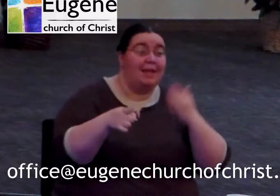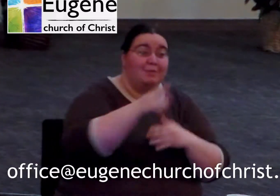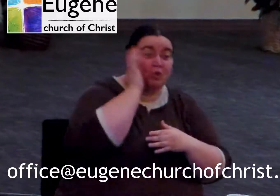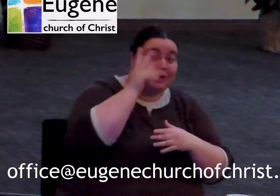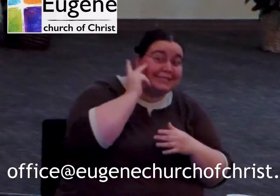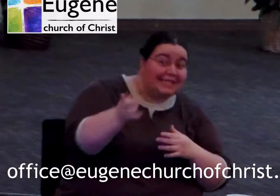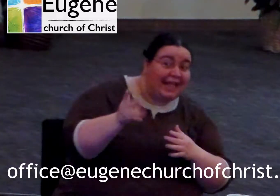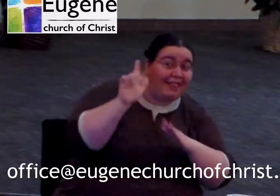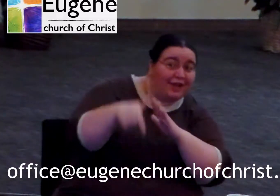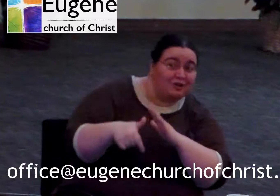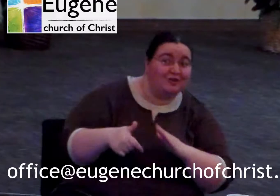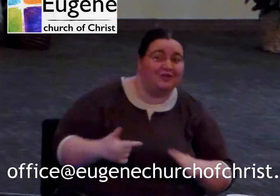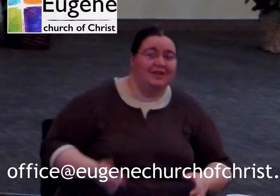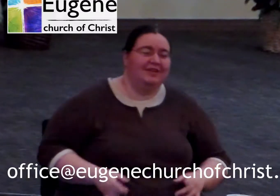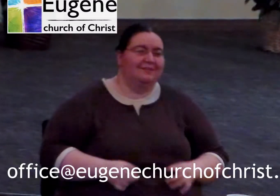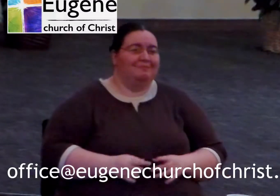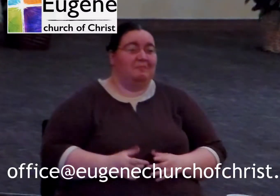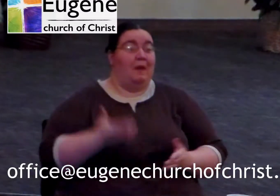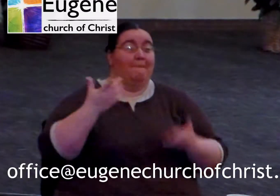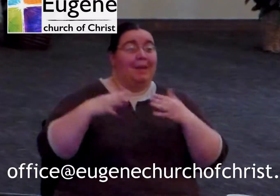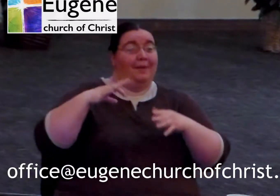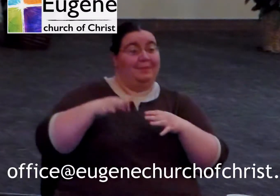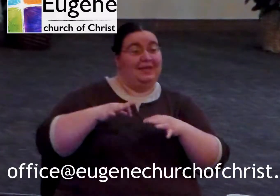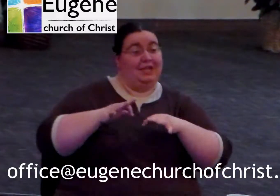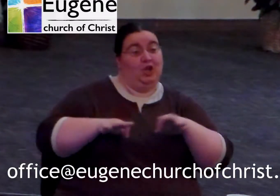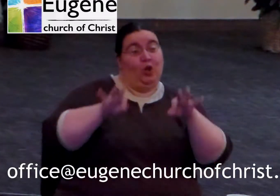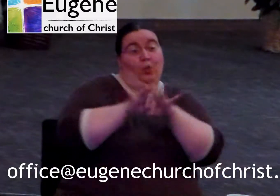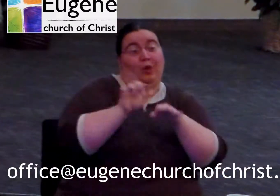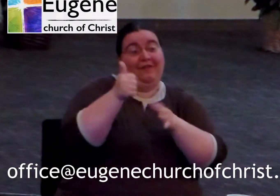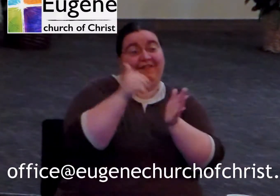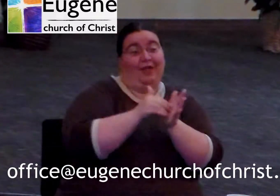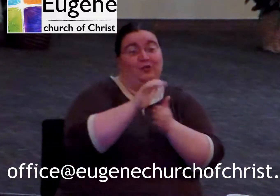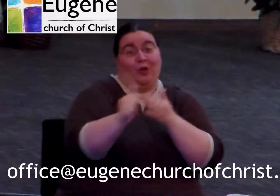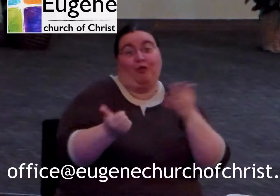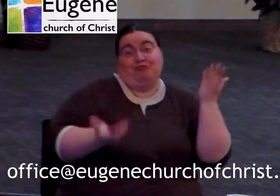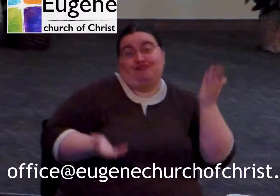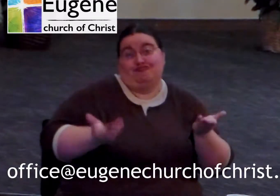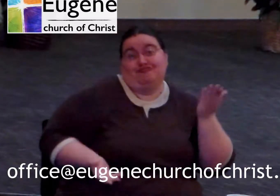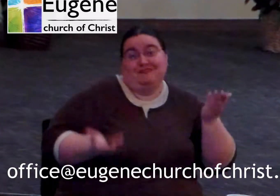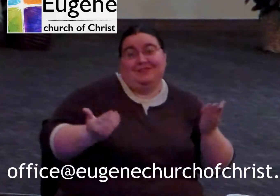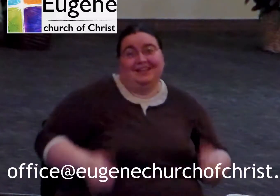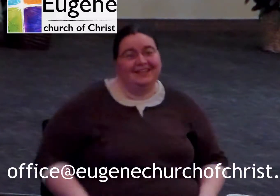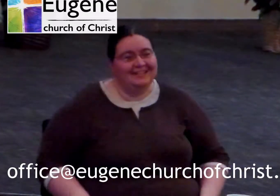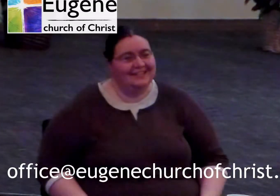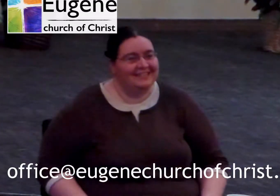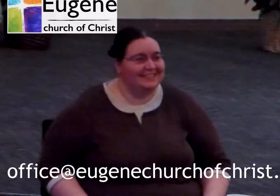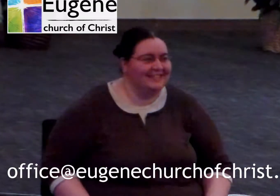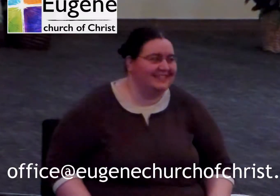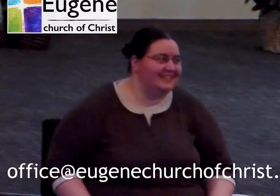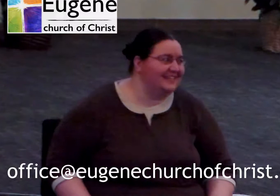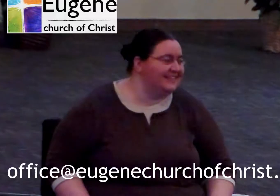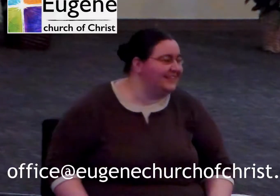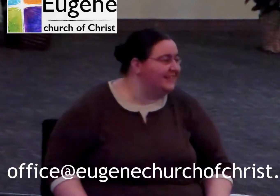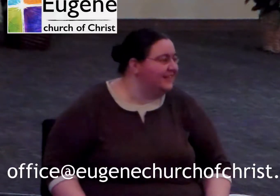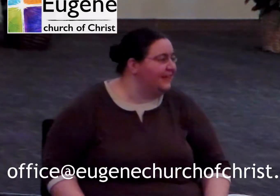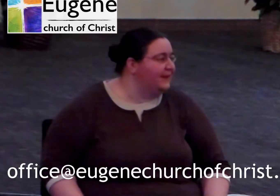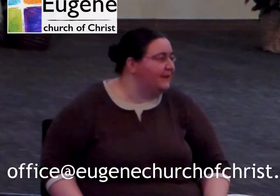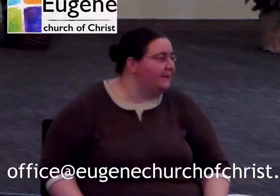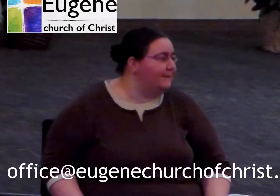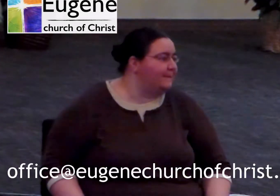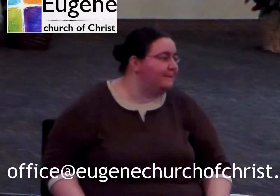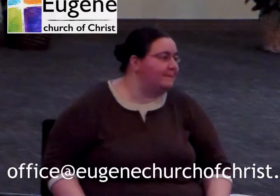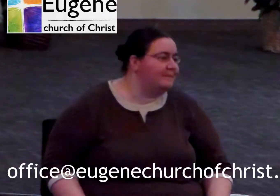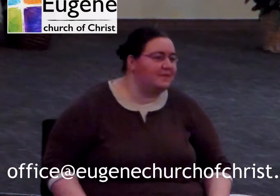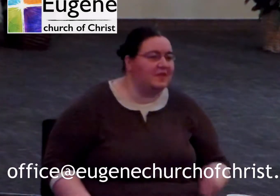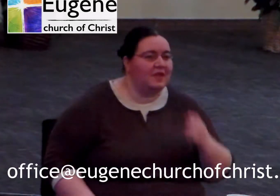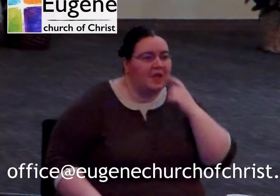going to get scholarships. All right, so this weekend we have been talking about faith, specifically dealing with the chapter of Hebrews. So I thought